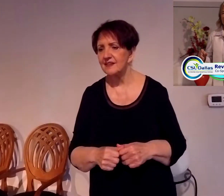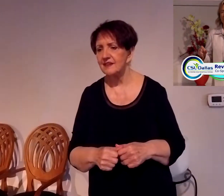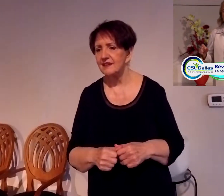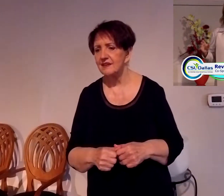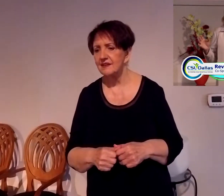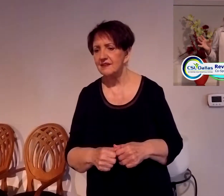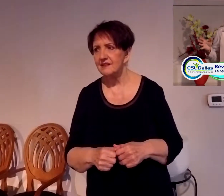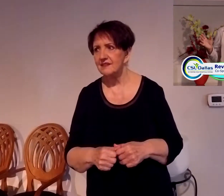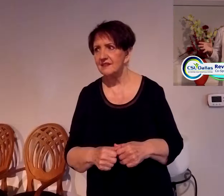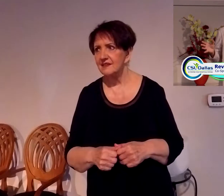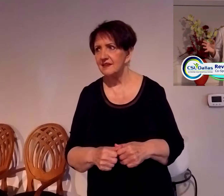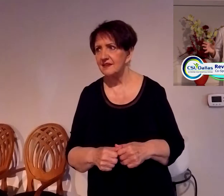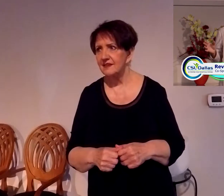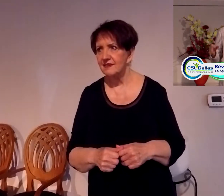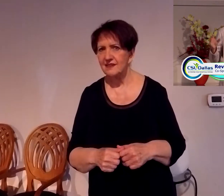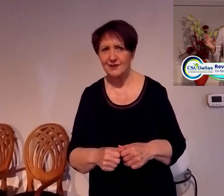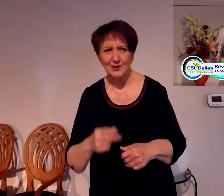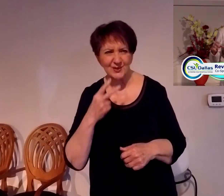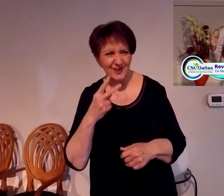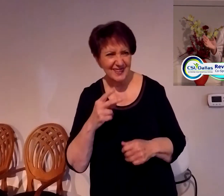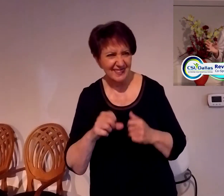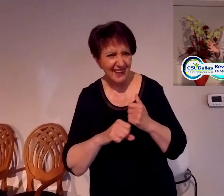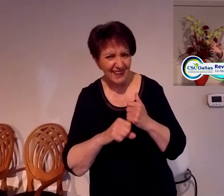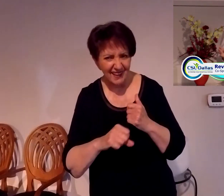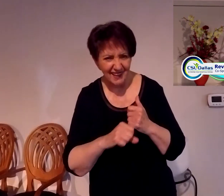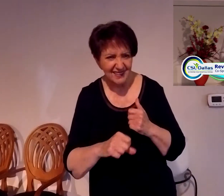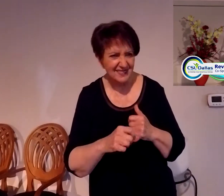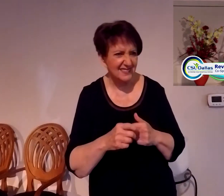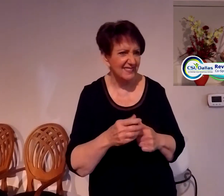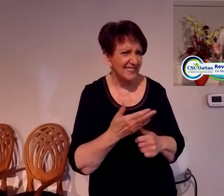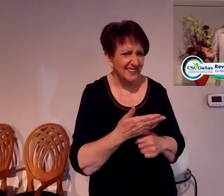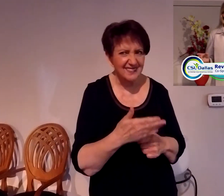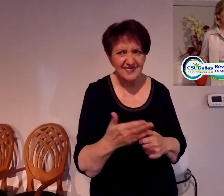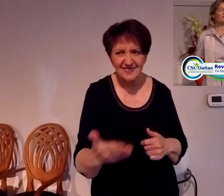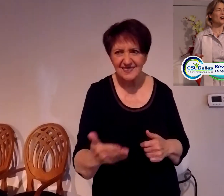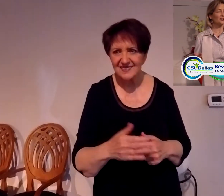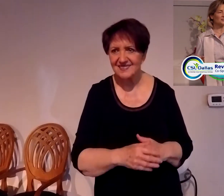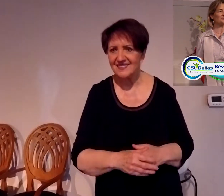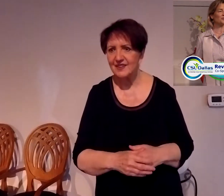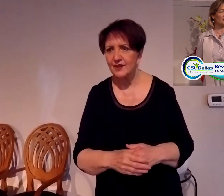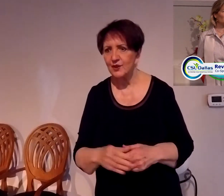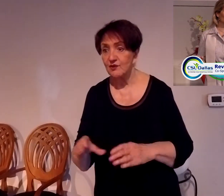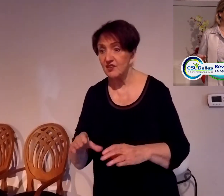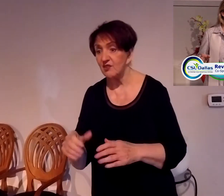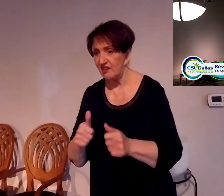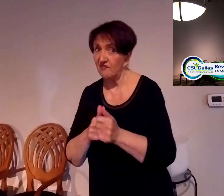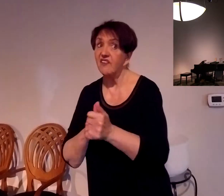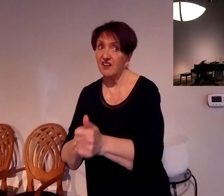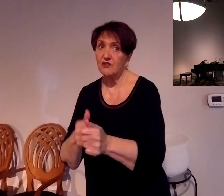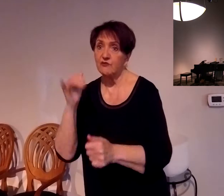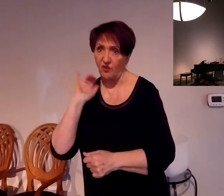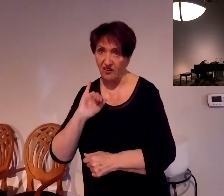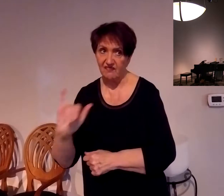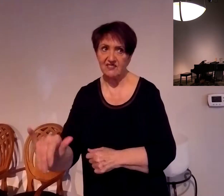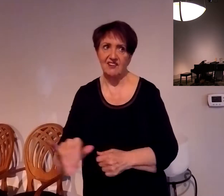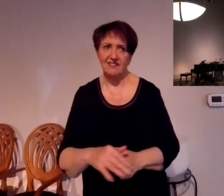you ever look at the ads, the gadgets, the whatever? Once you do, they follow you forever.